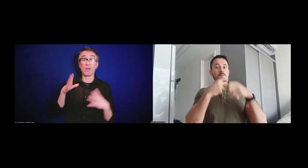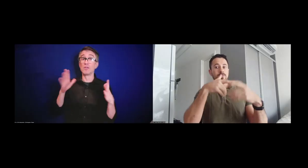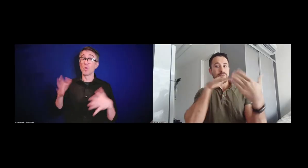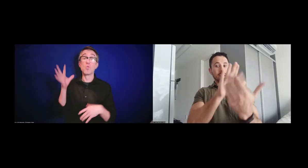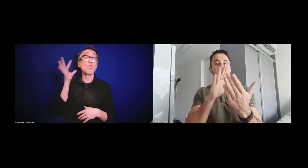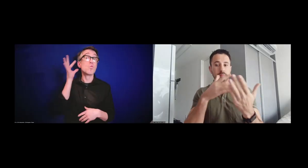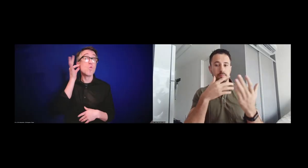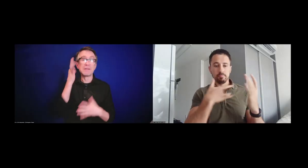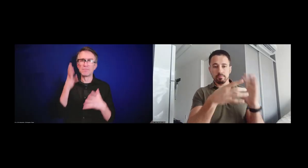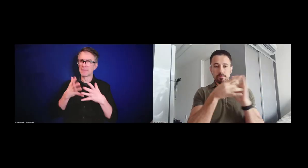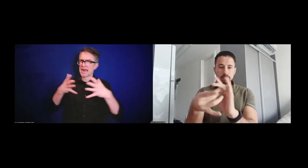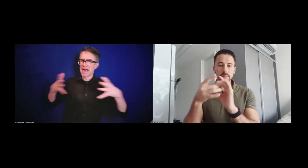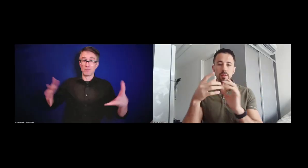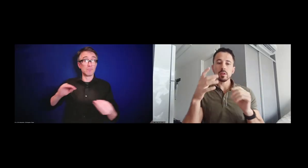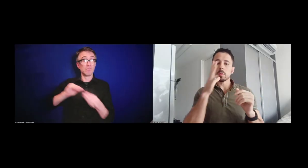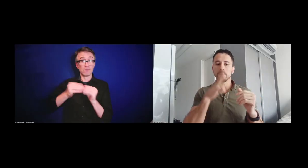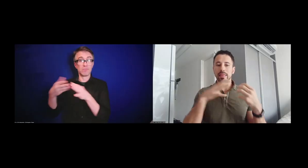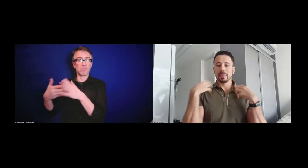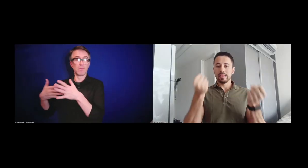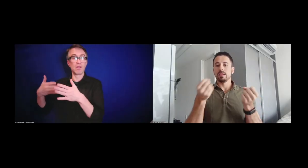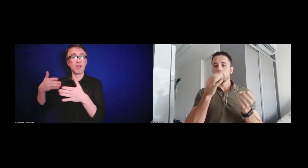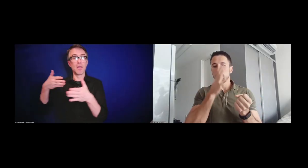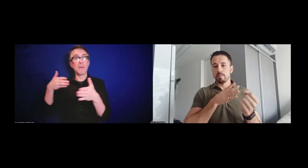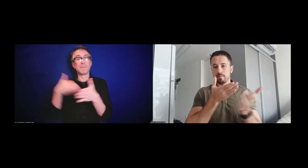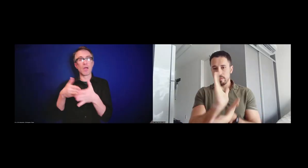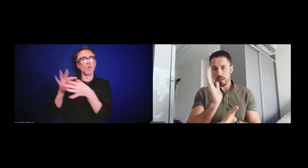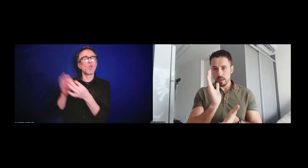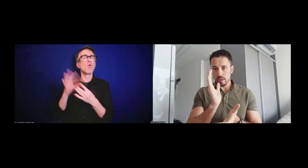Deaf women, we saw a big